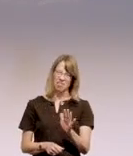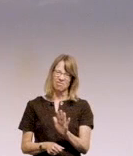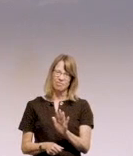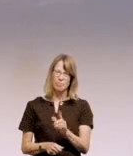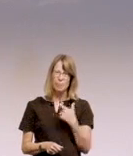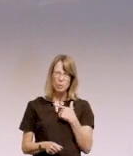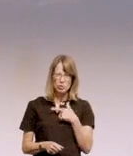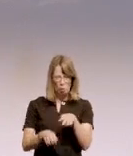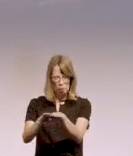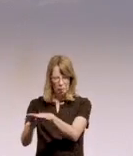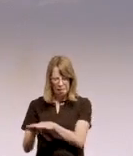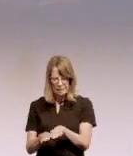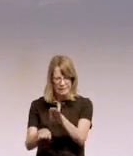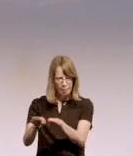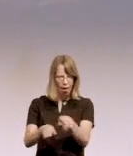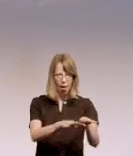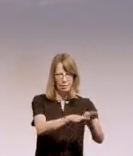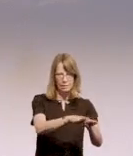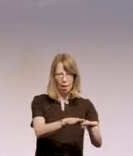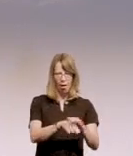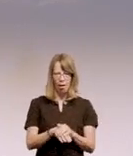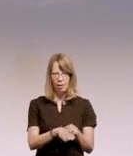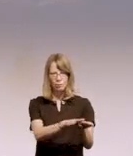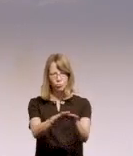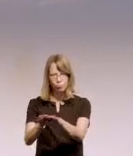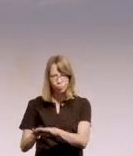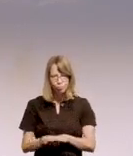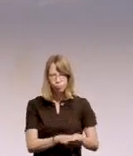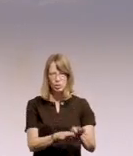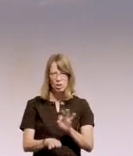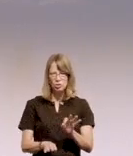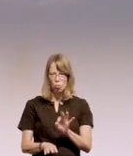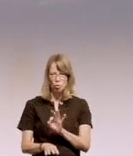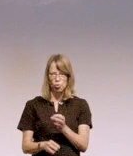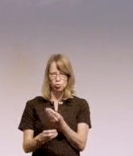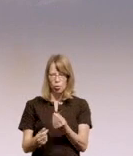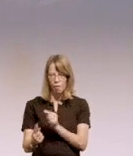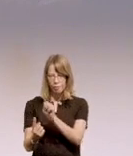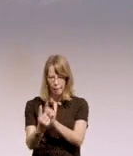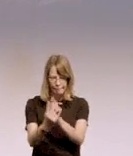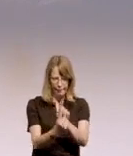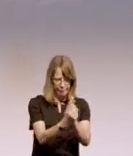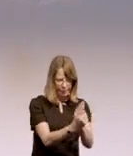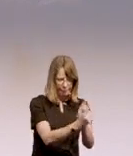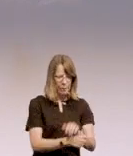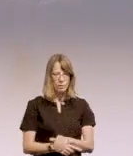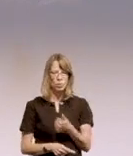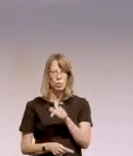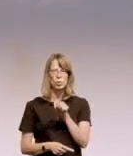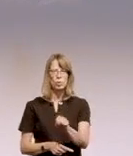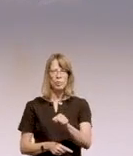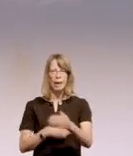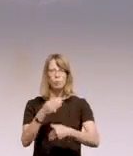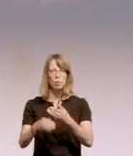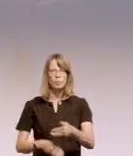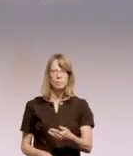in common. So you're then trying to solve those problems. So we use this process to understand what that